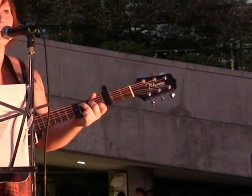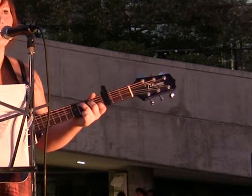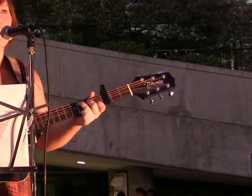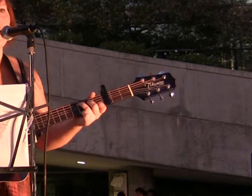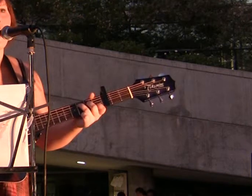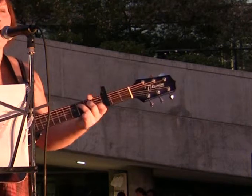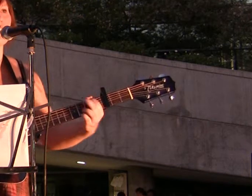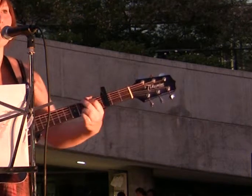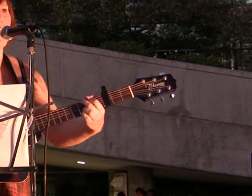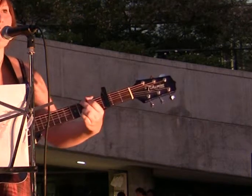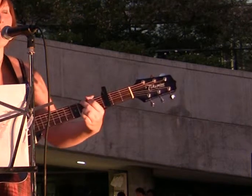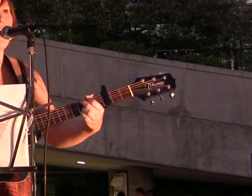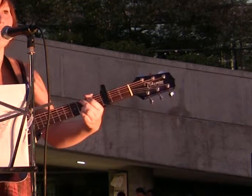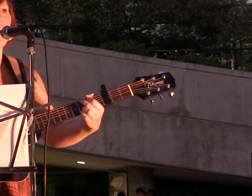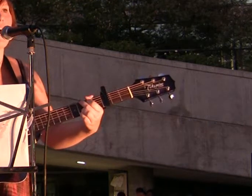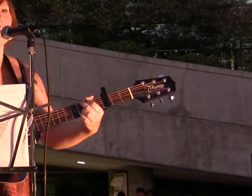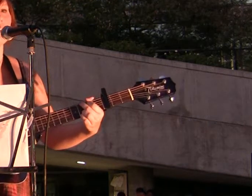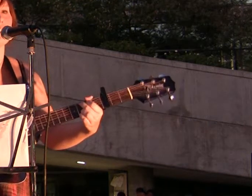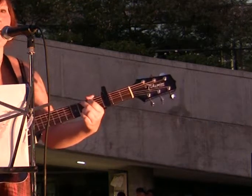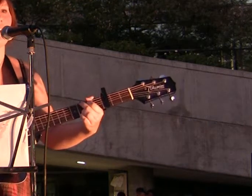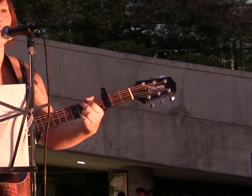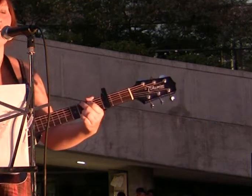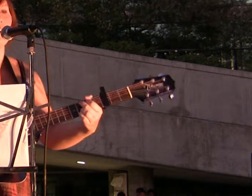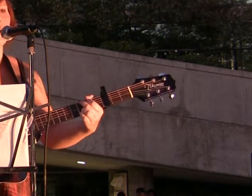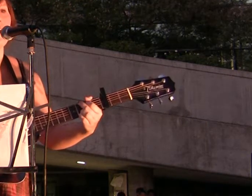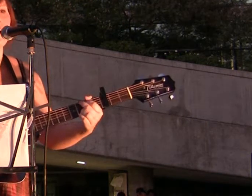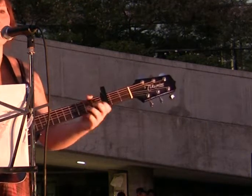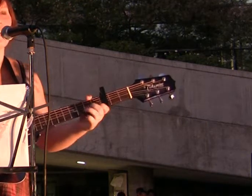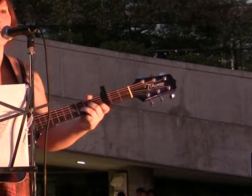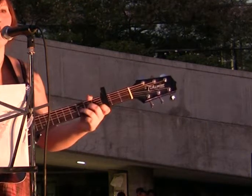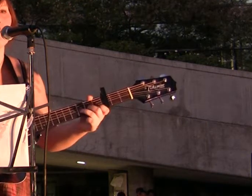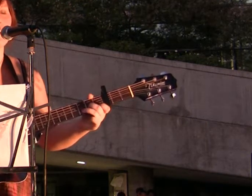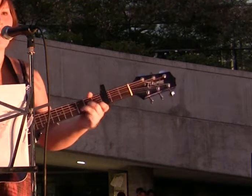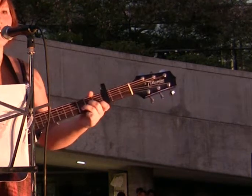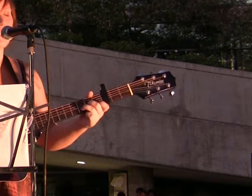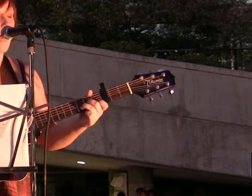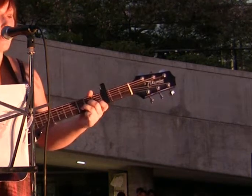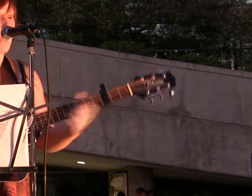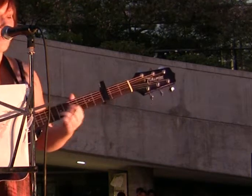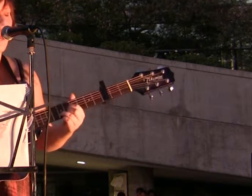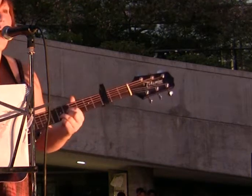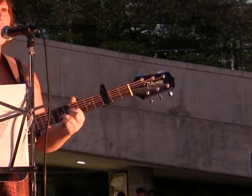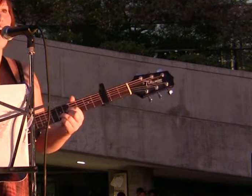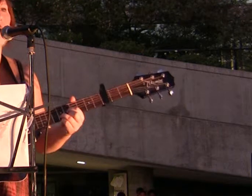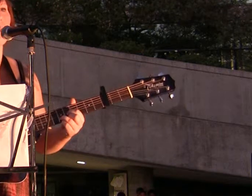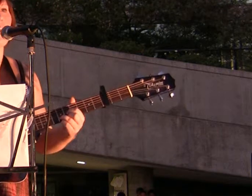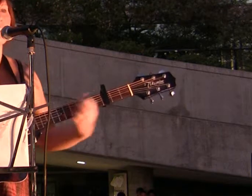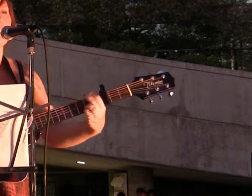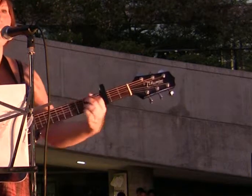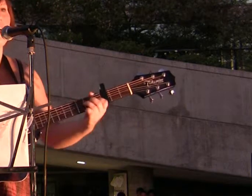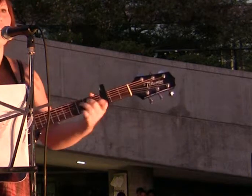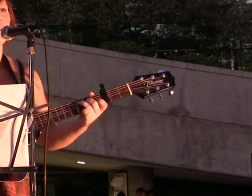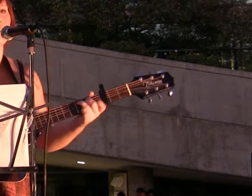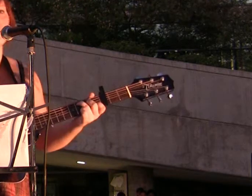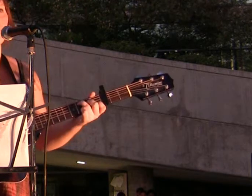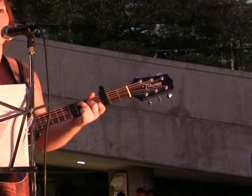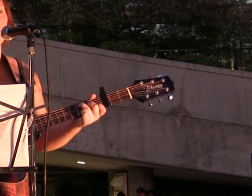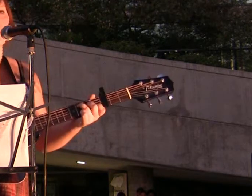sidewalk. I just paid my final debt. I see a woman and her son, yeah, they have no place to